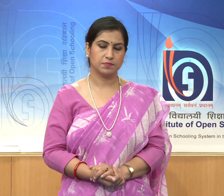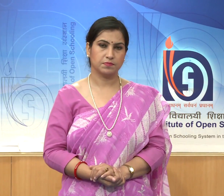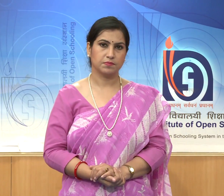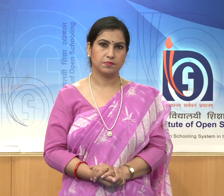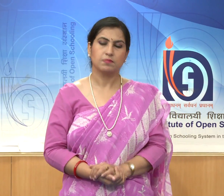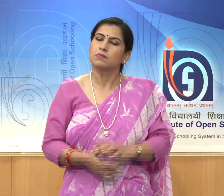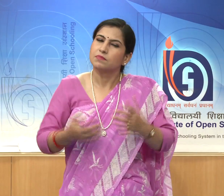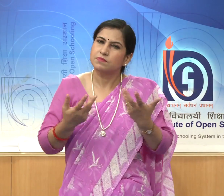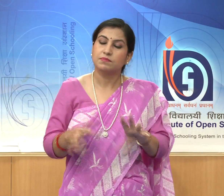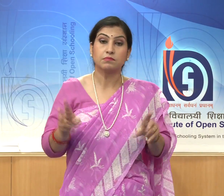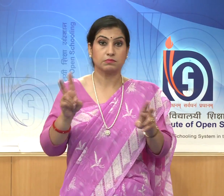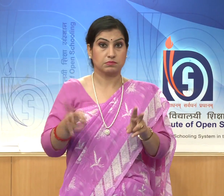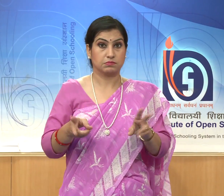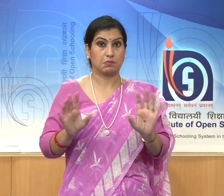In spite of that,